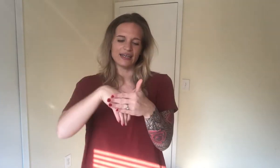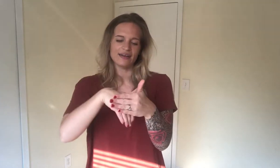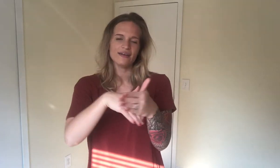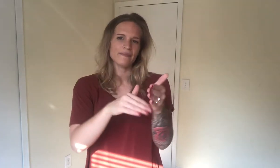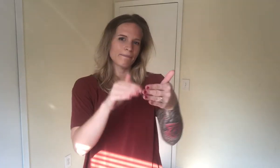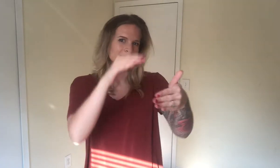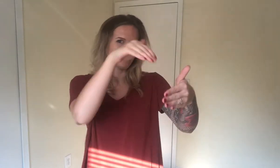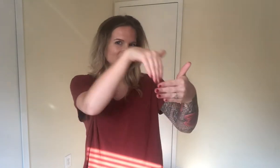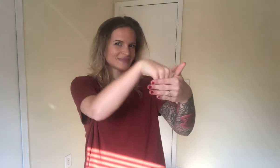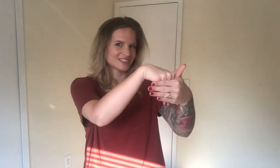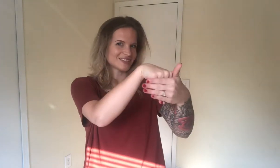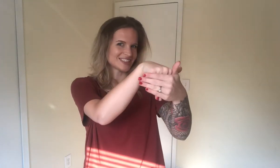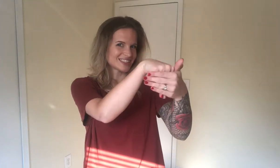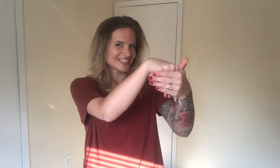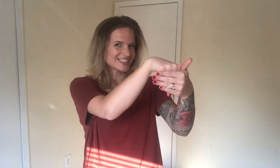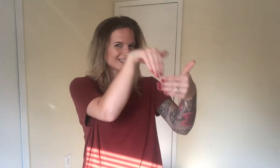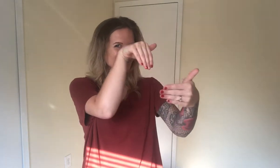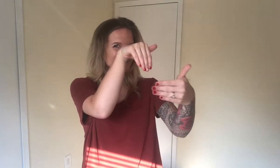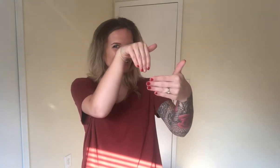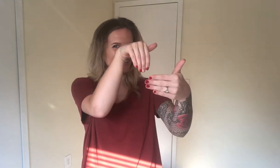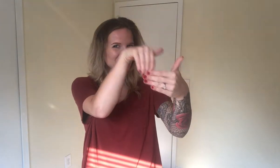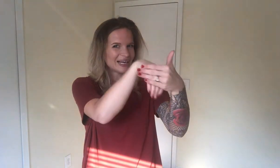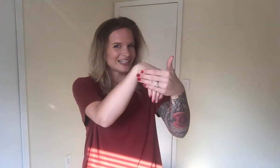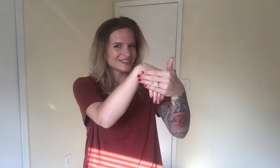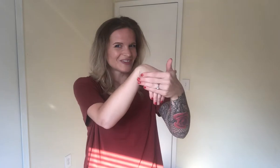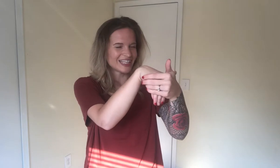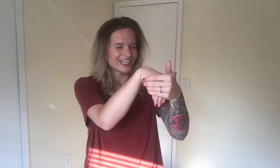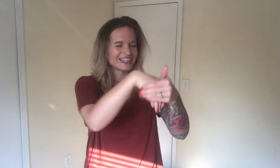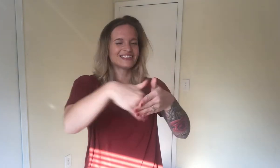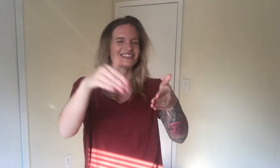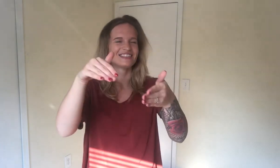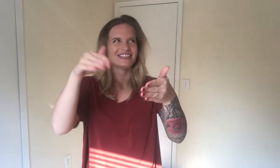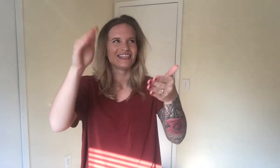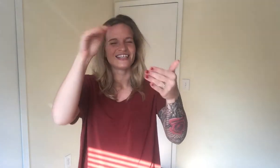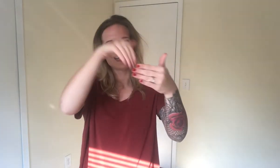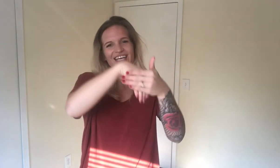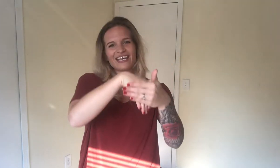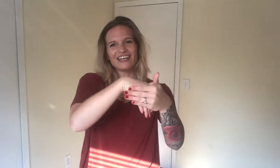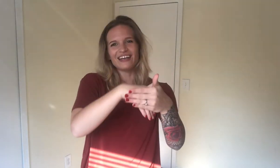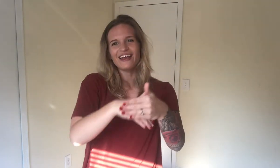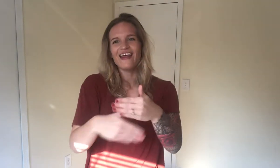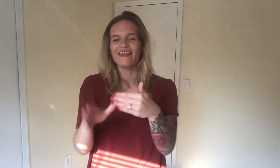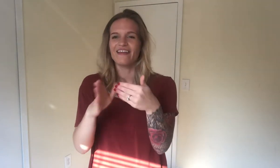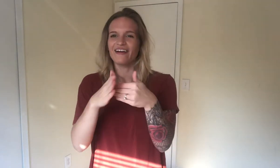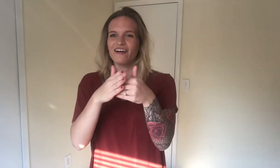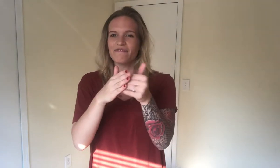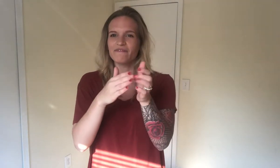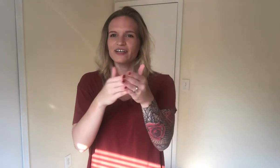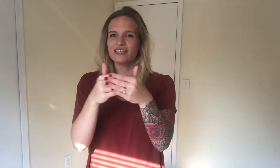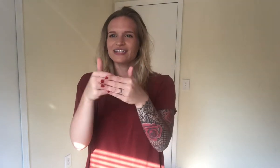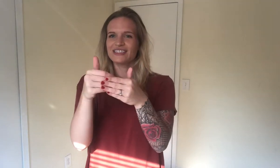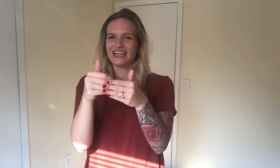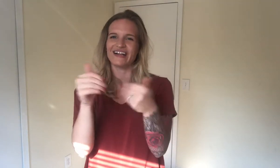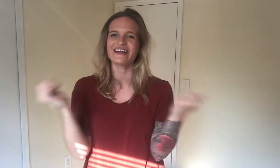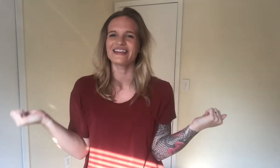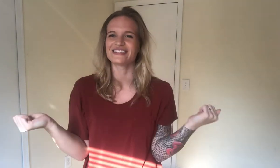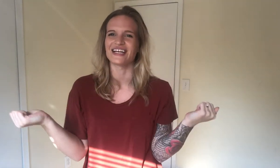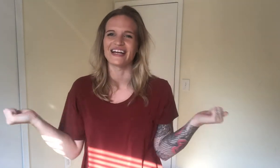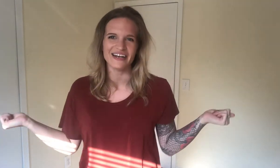in, so just like tuck your finger behind one hand. In the comfort, I like this sign, I don't